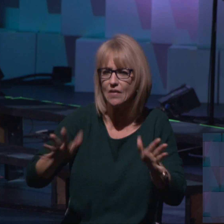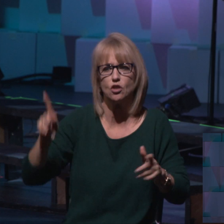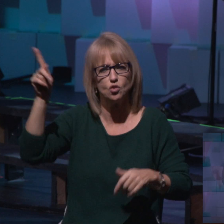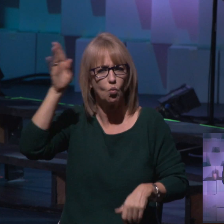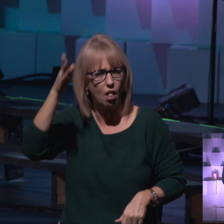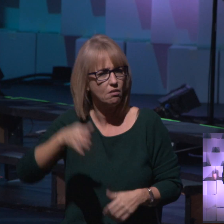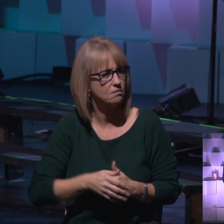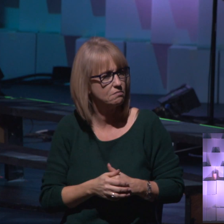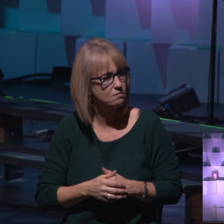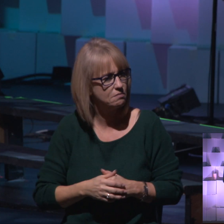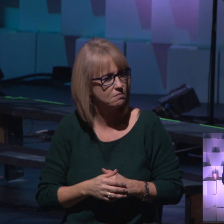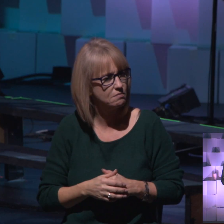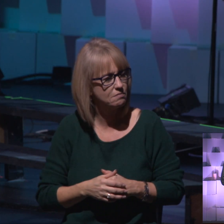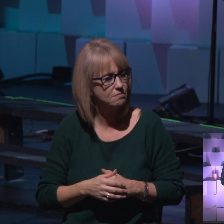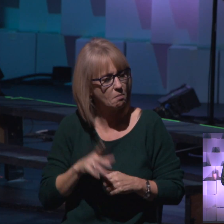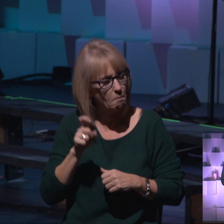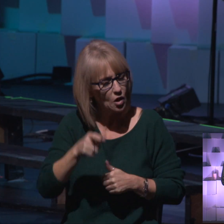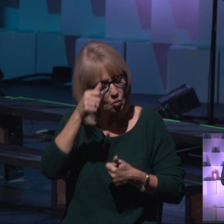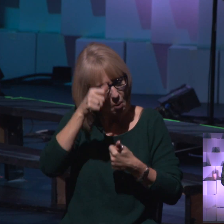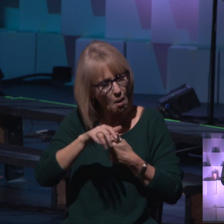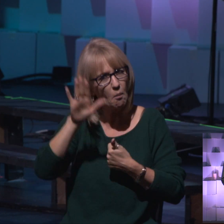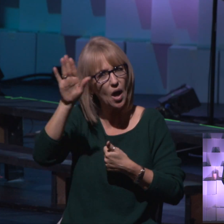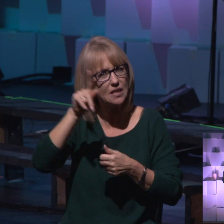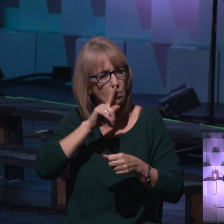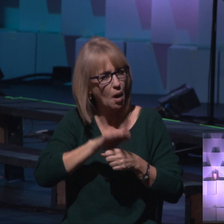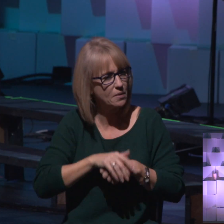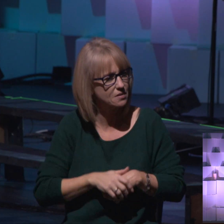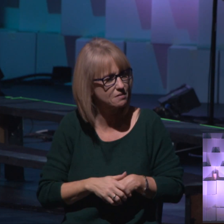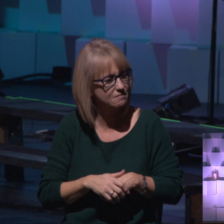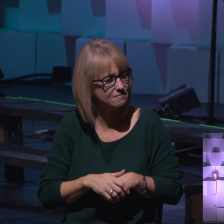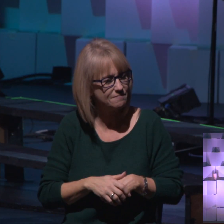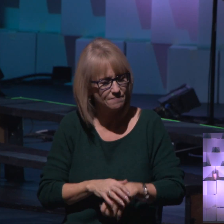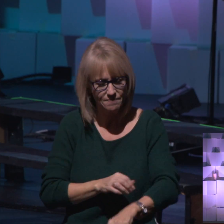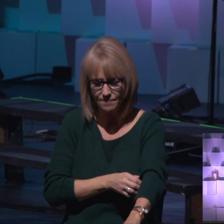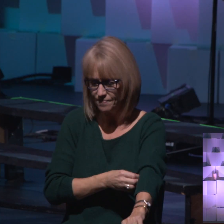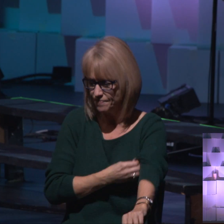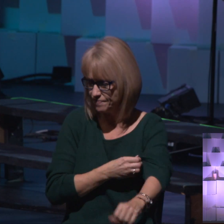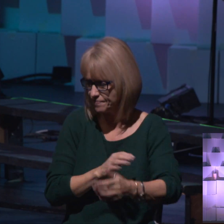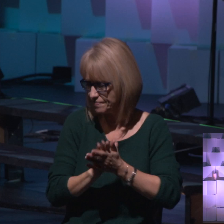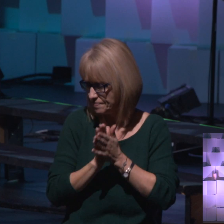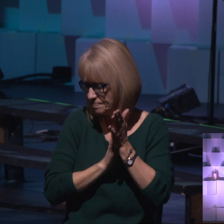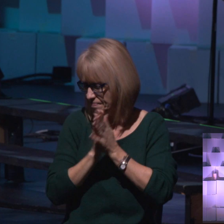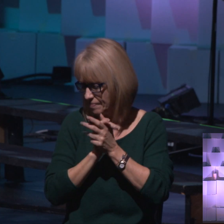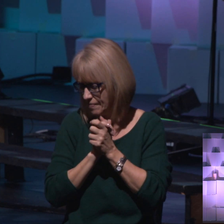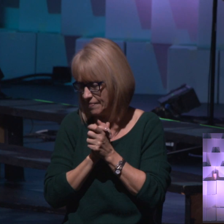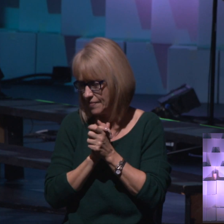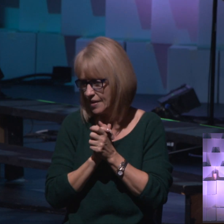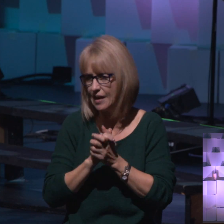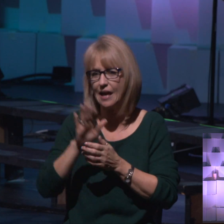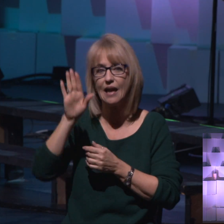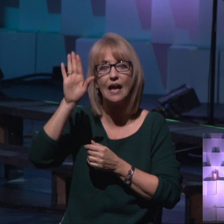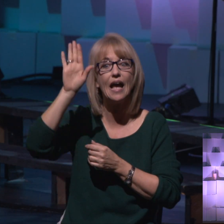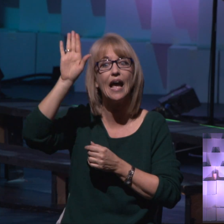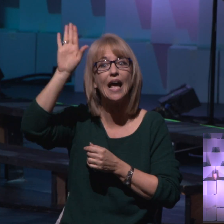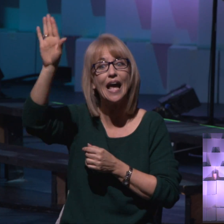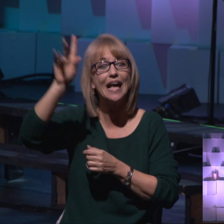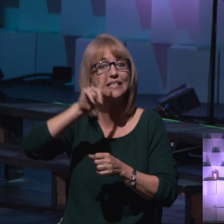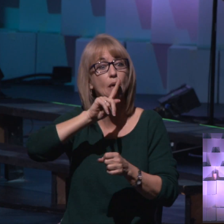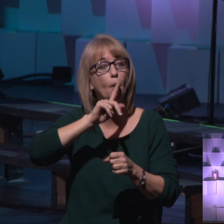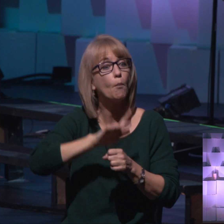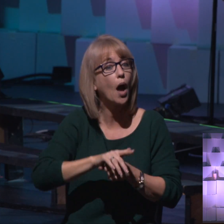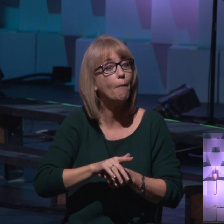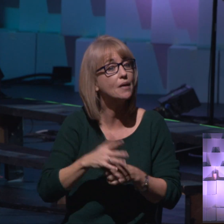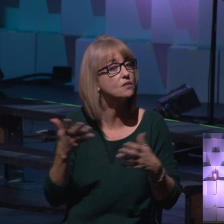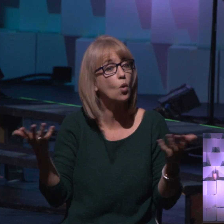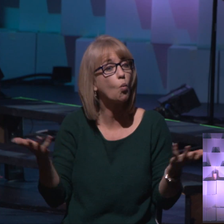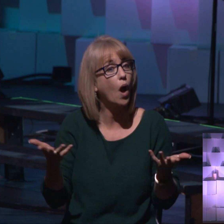promises. Now, those words of this promise is that the Messiah is going to come.